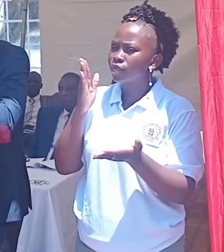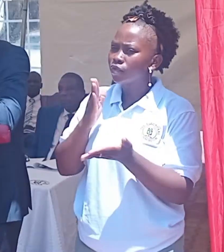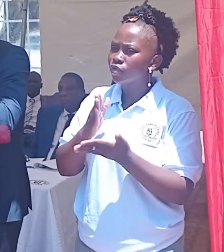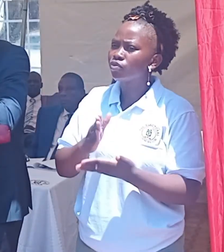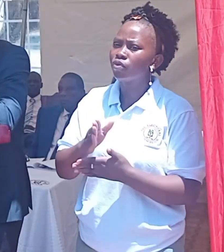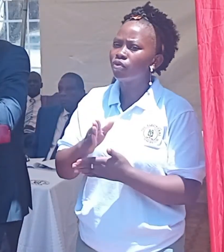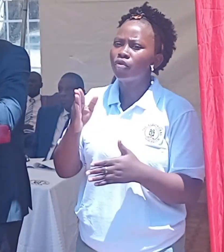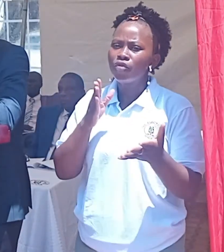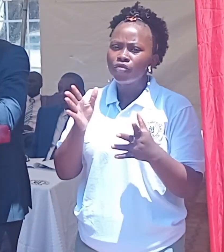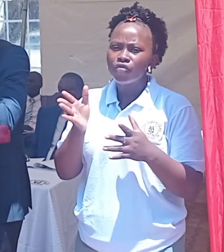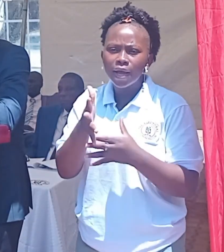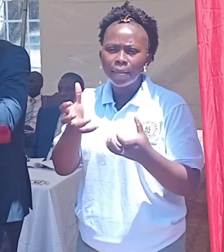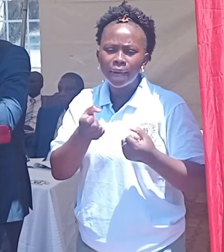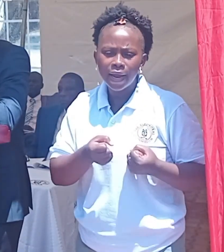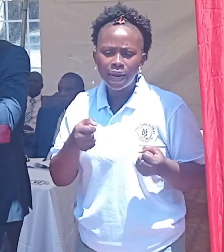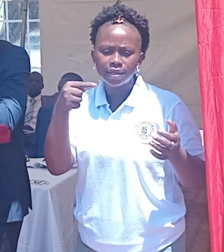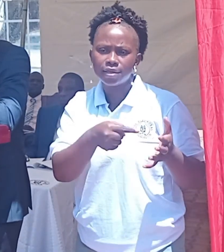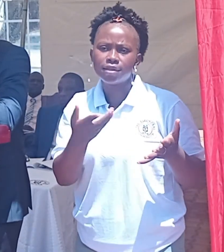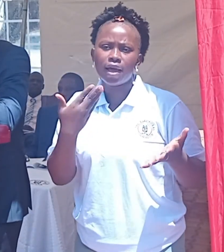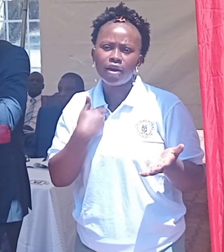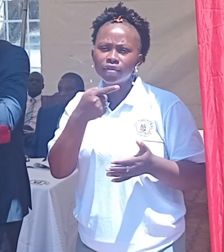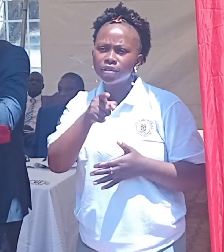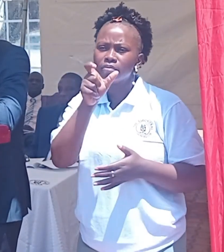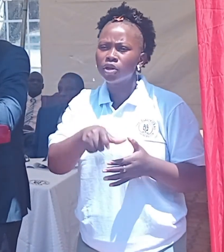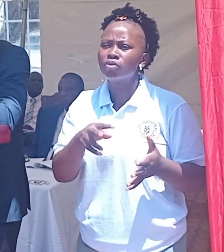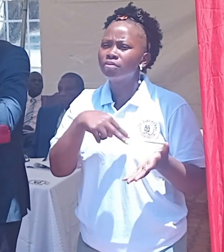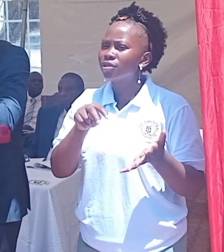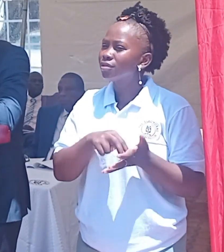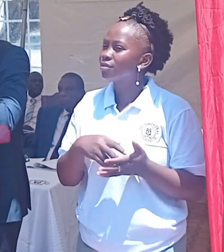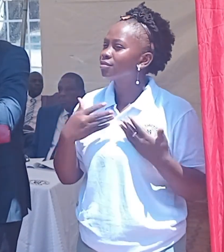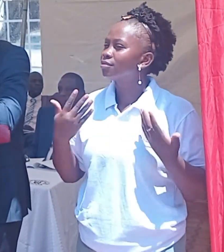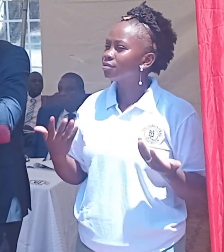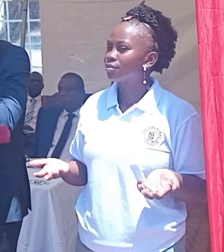X. Have him or her nominated. Yeah.